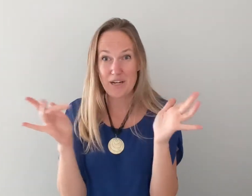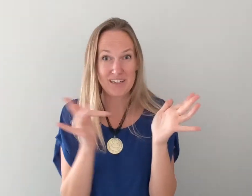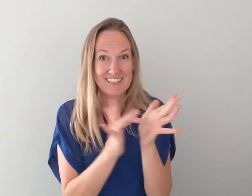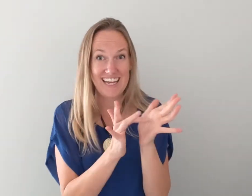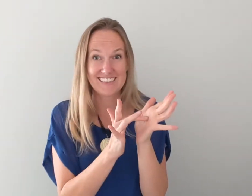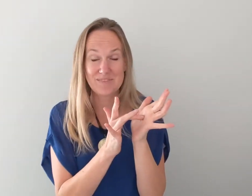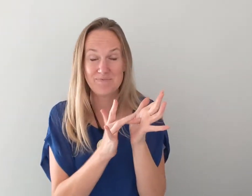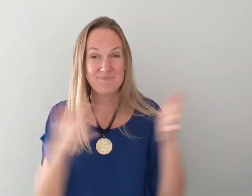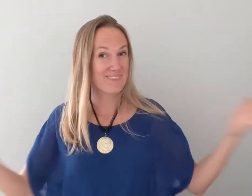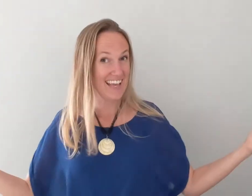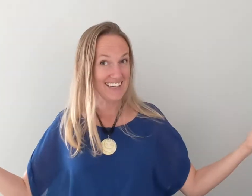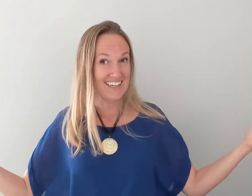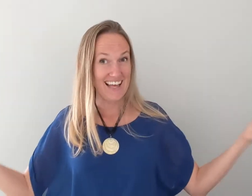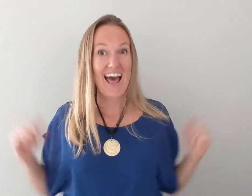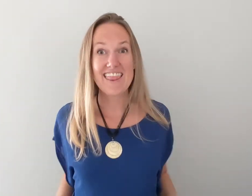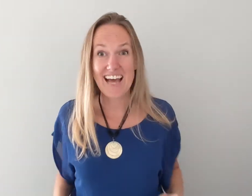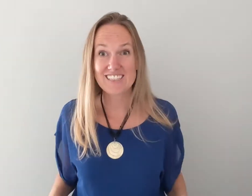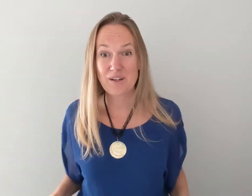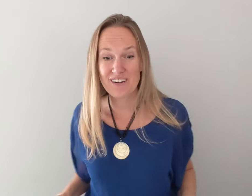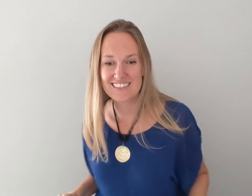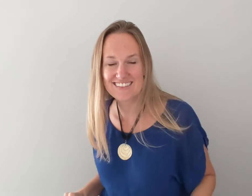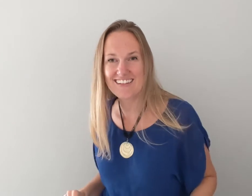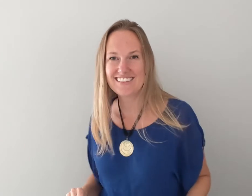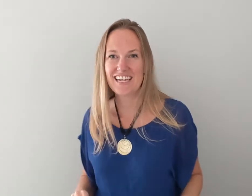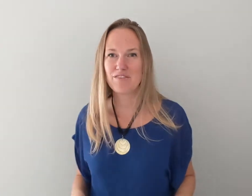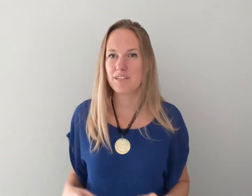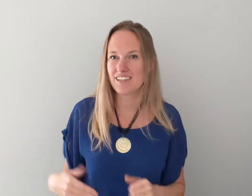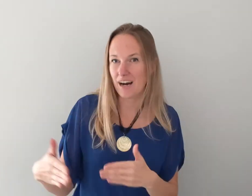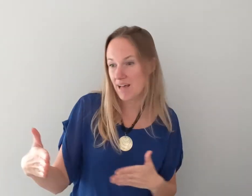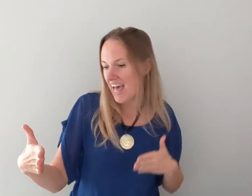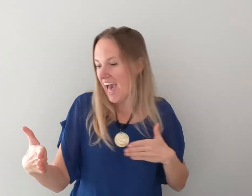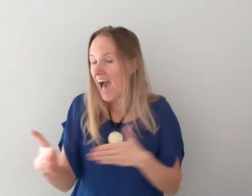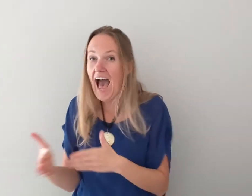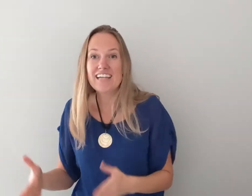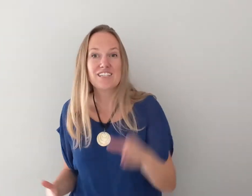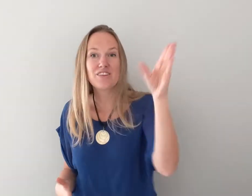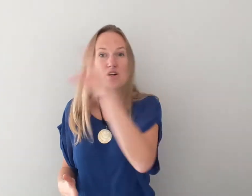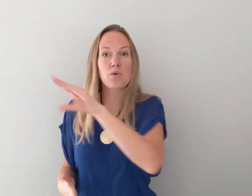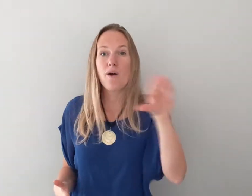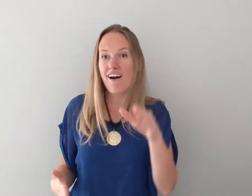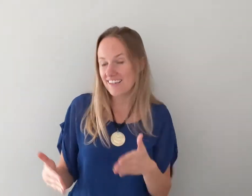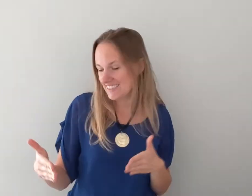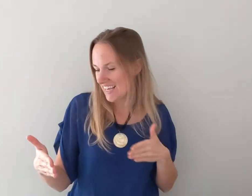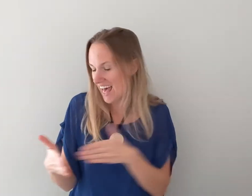nail-pierced hands. Okay? And that's the chorus. Let's take it from the top. At the cross,